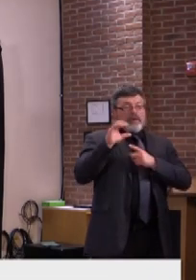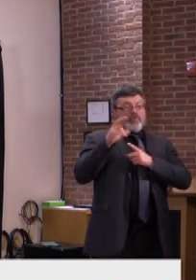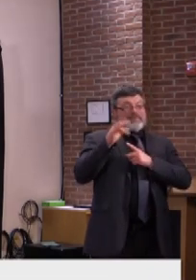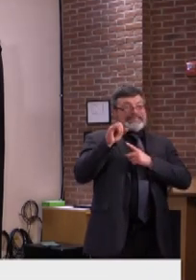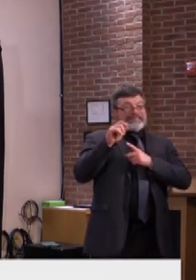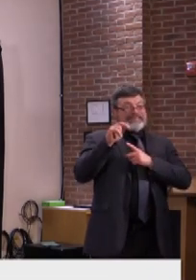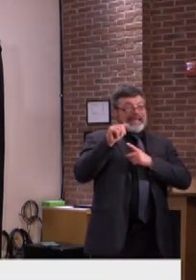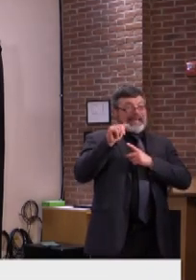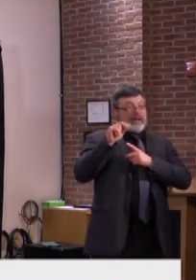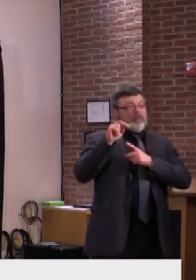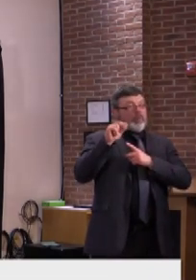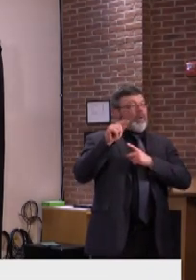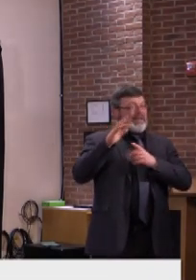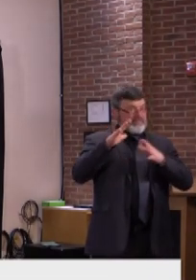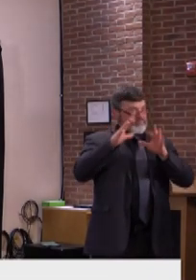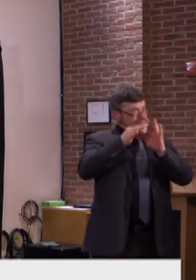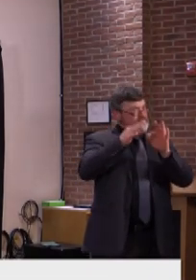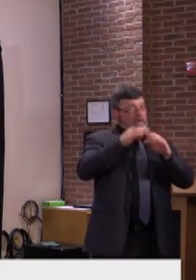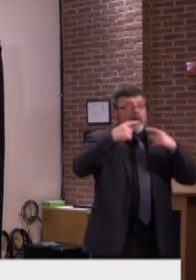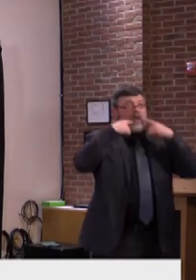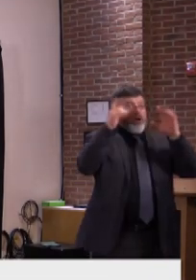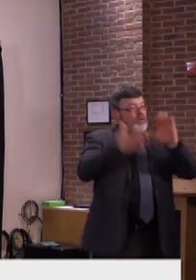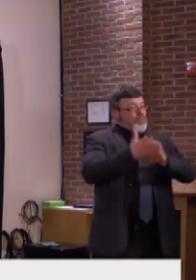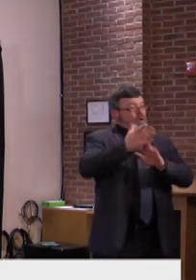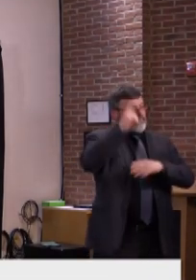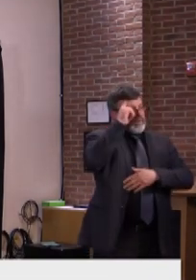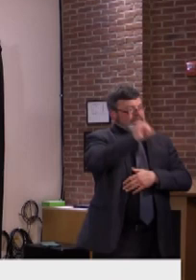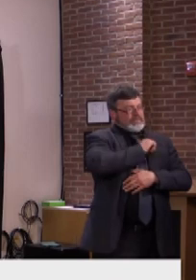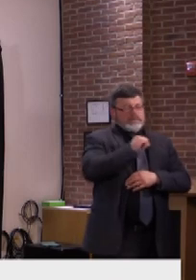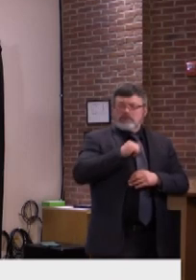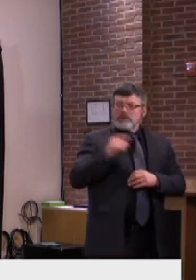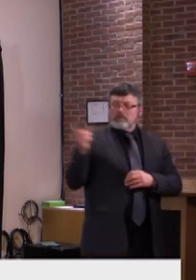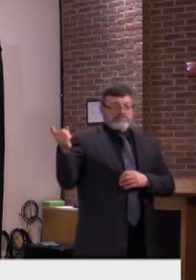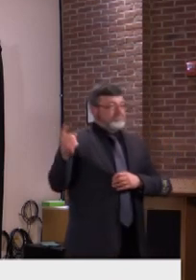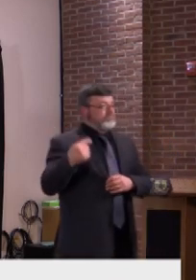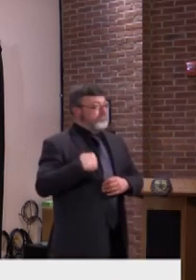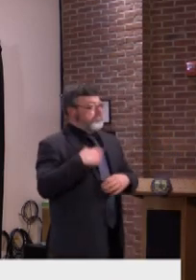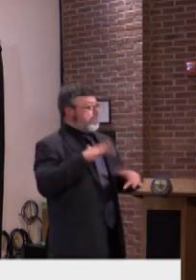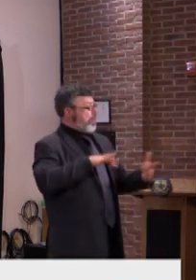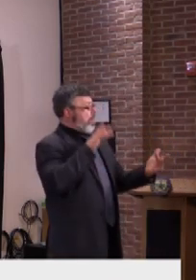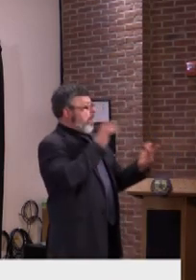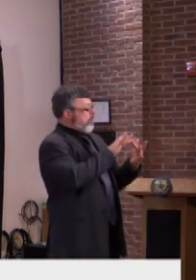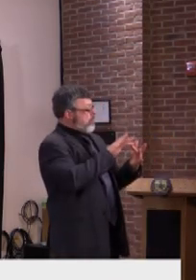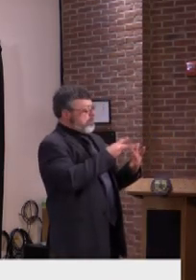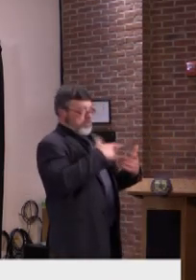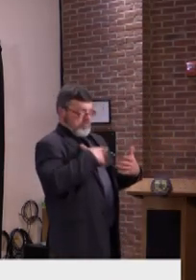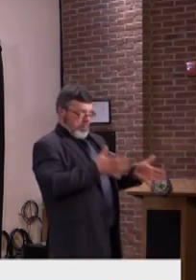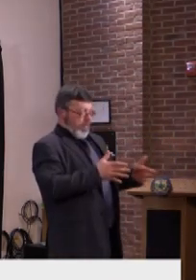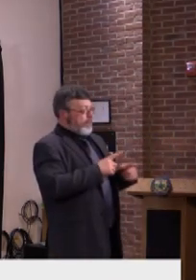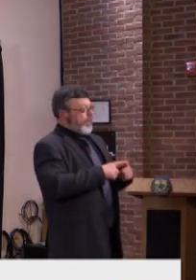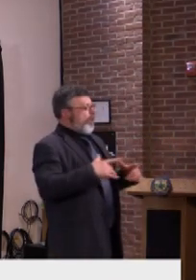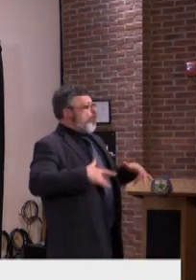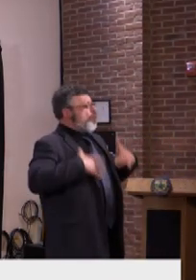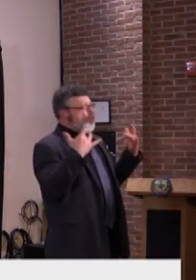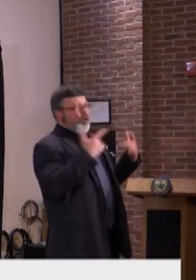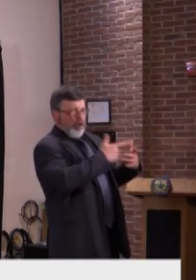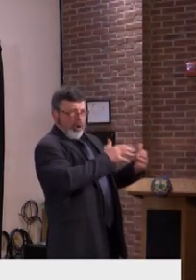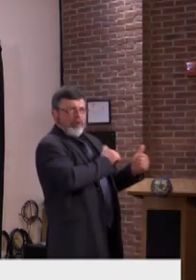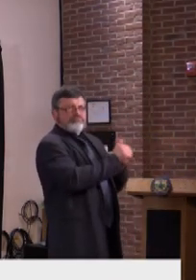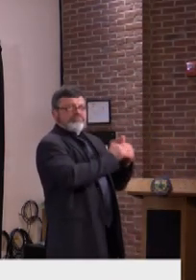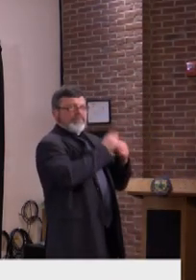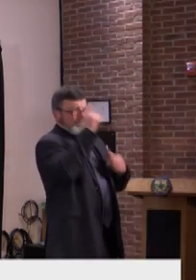christina but i was very pleased to see her step up she's a viable candidate she has a wealth of